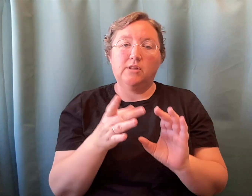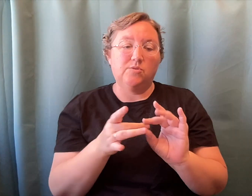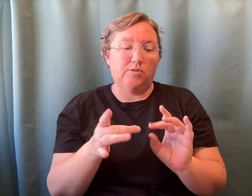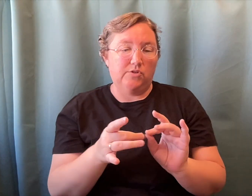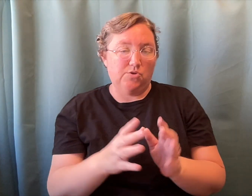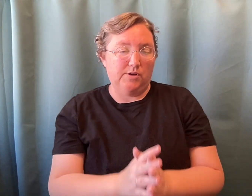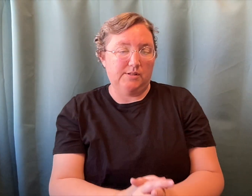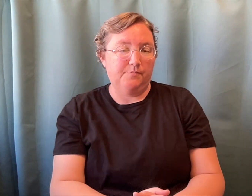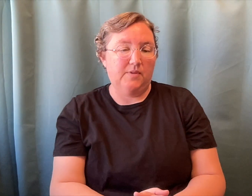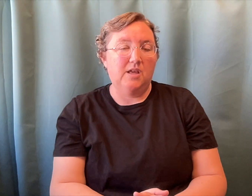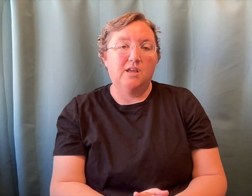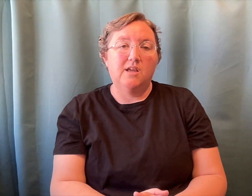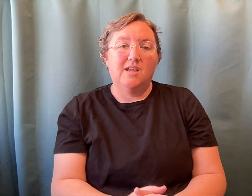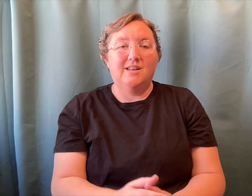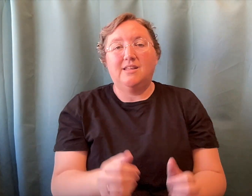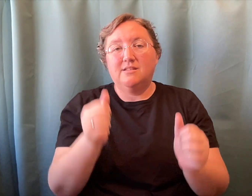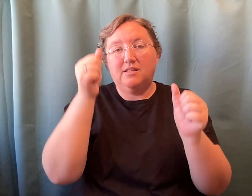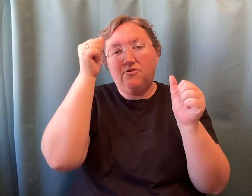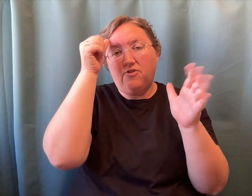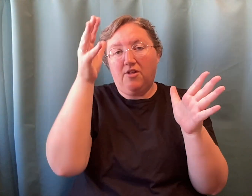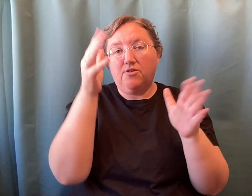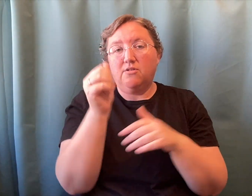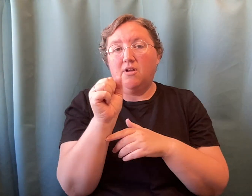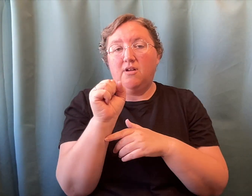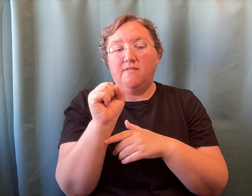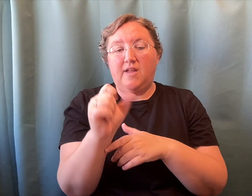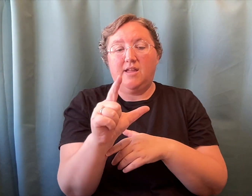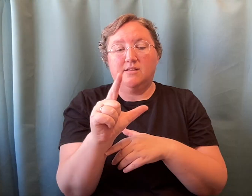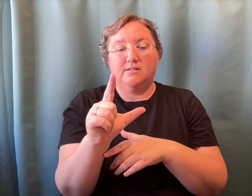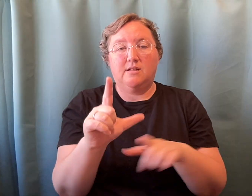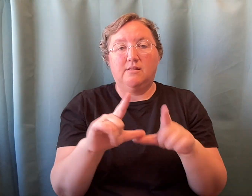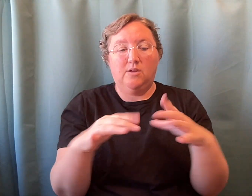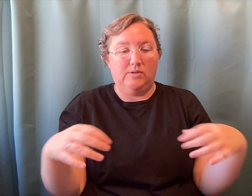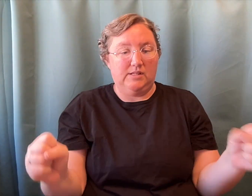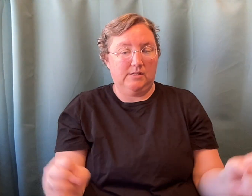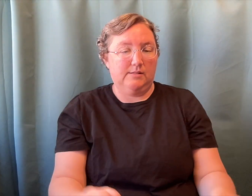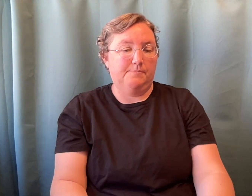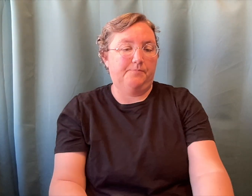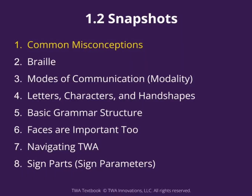least one of the stories. And he is the father of ASL linguistics.